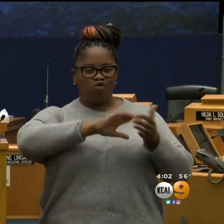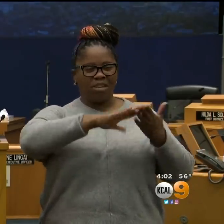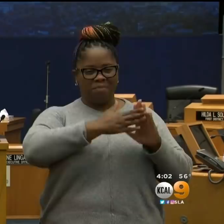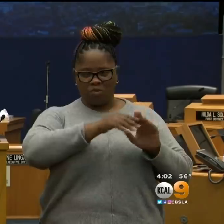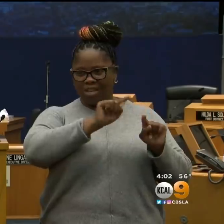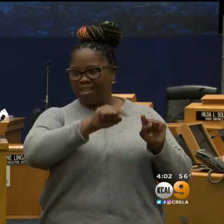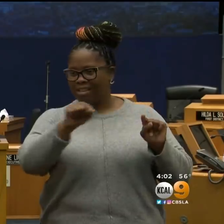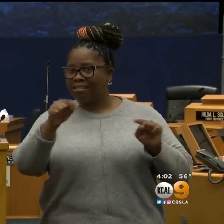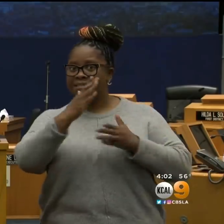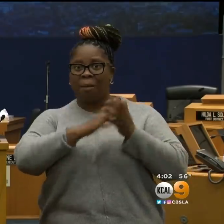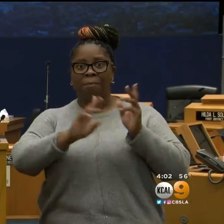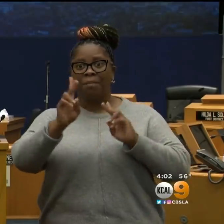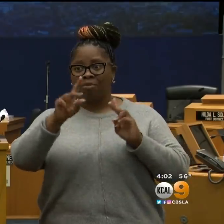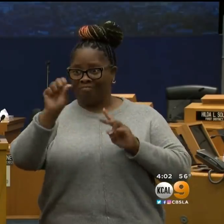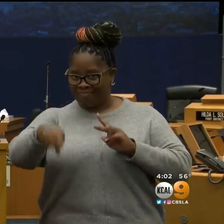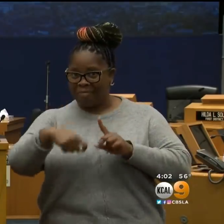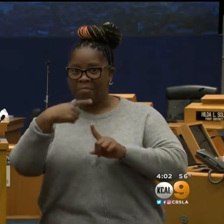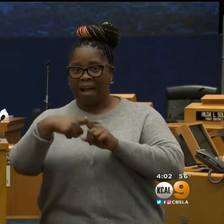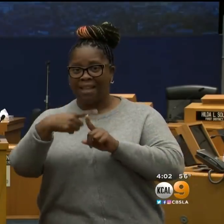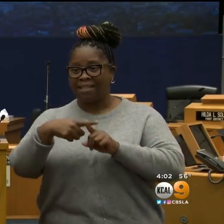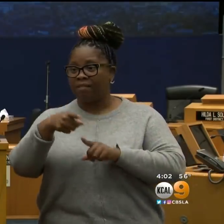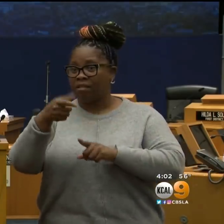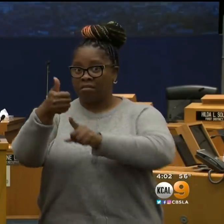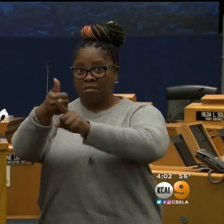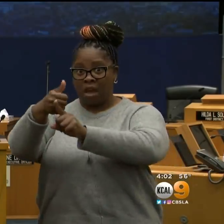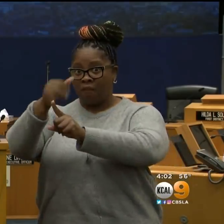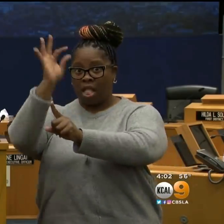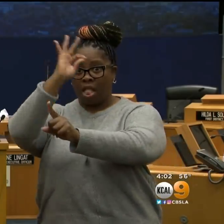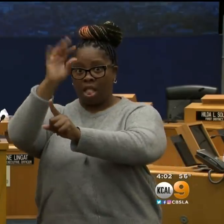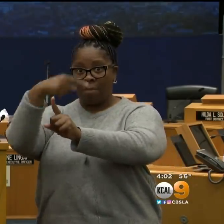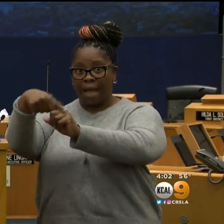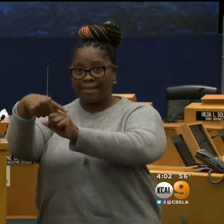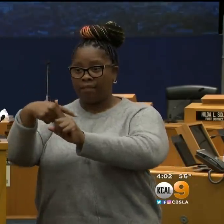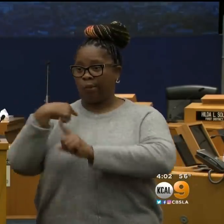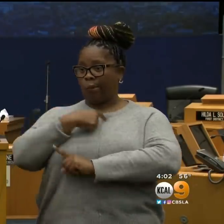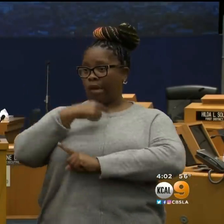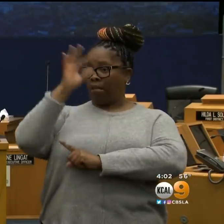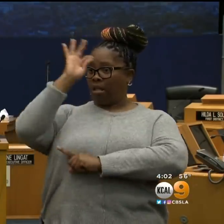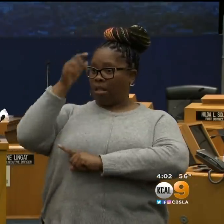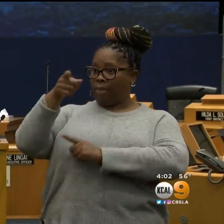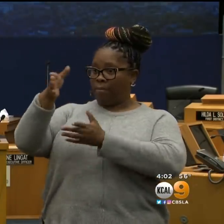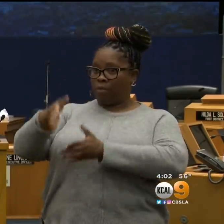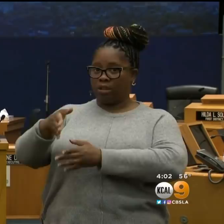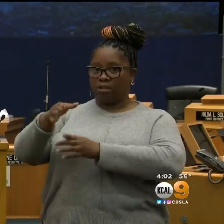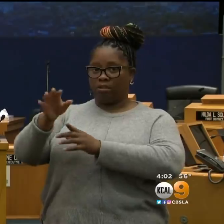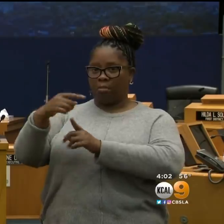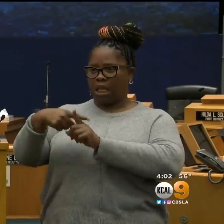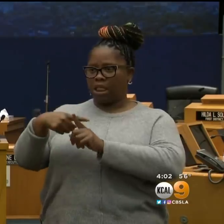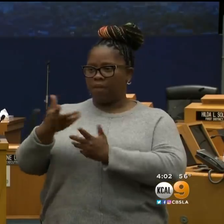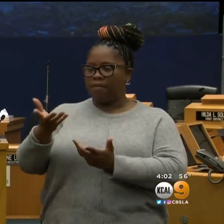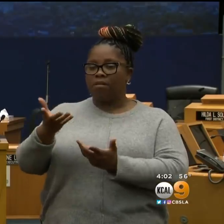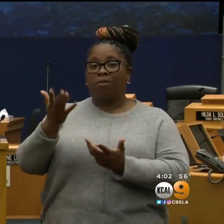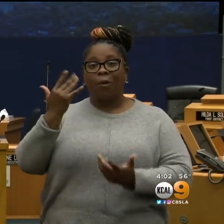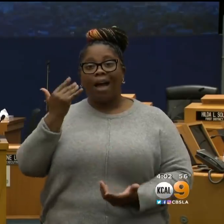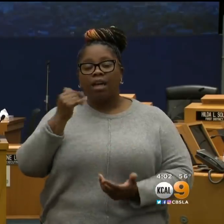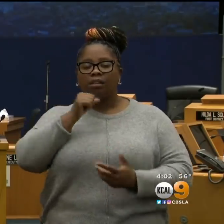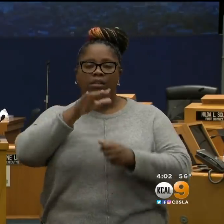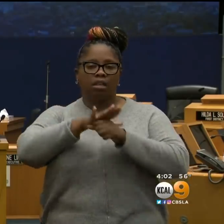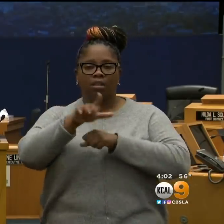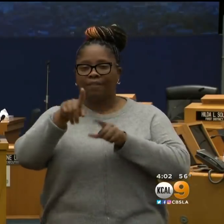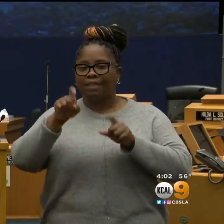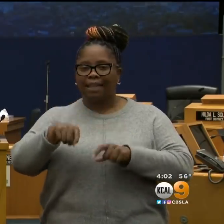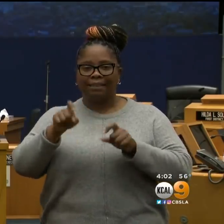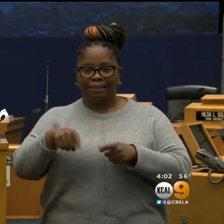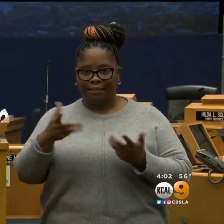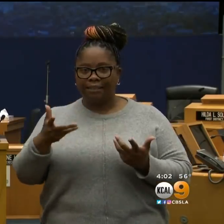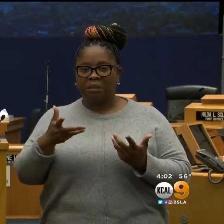positive. They don't know they're positive, and we don't know they're positive. And we may not have enough testing for a very